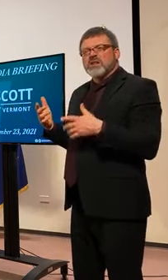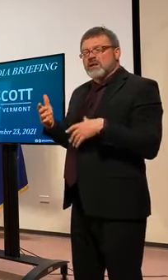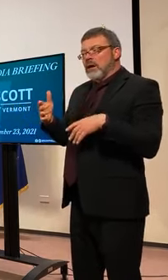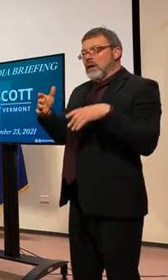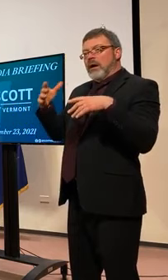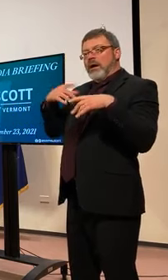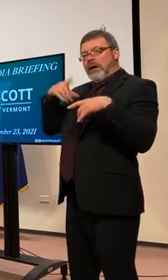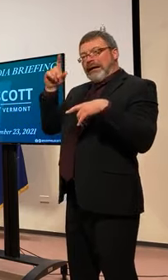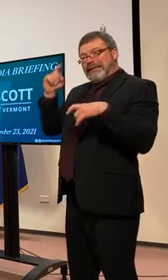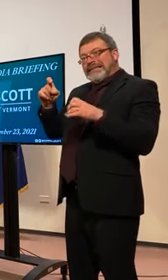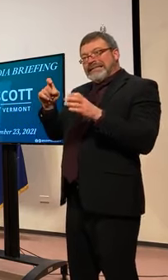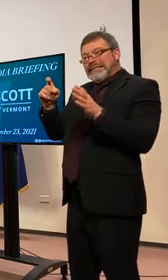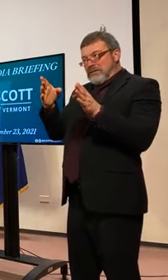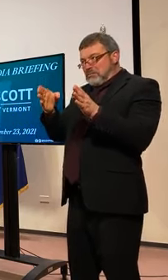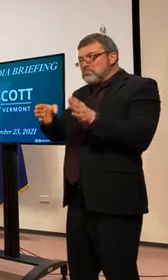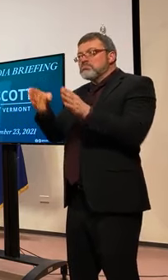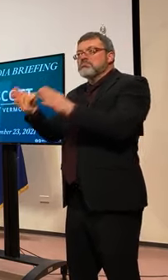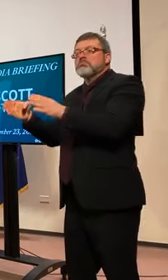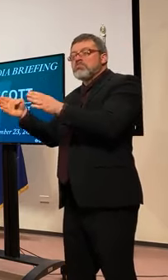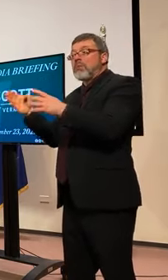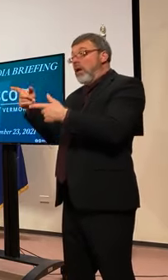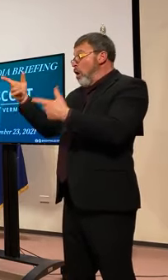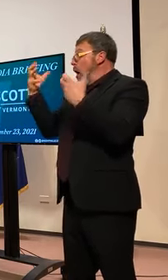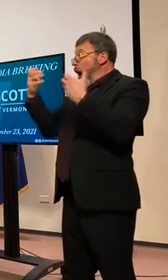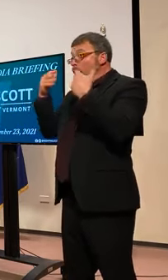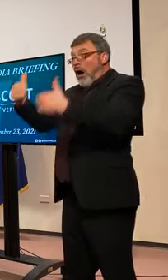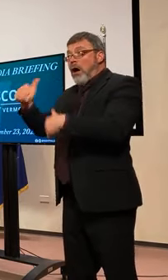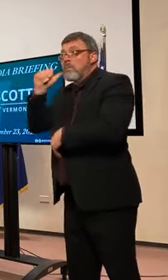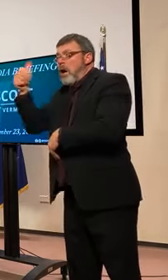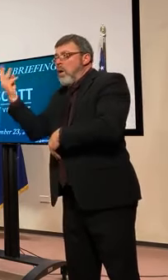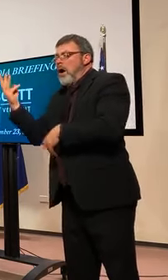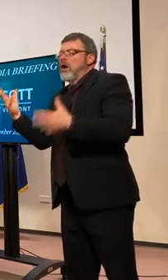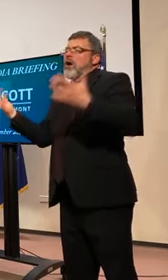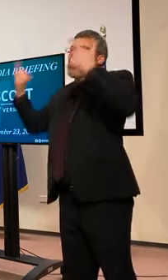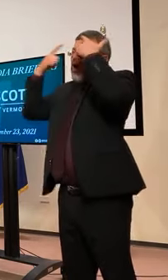before Thanksgiving, I wouldn't discourage that.